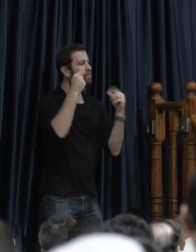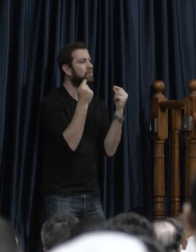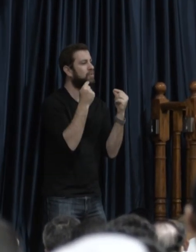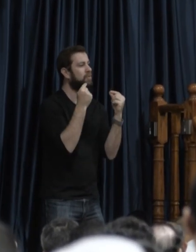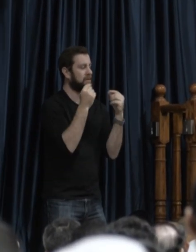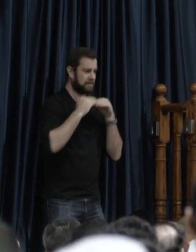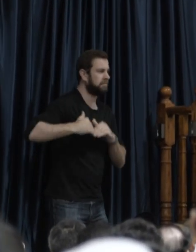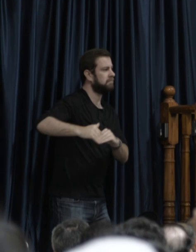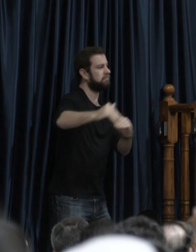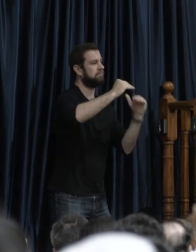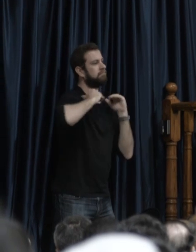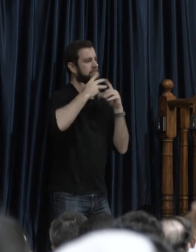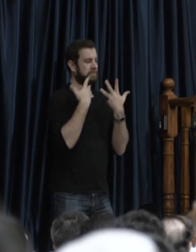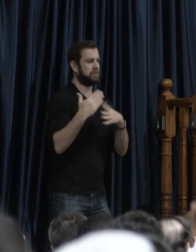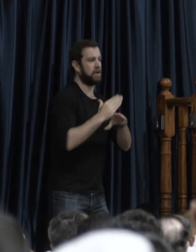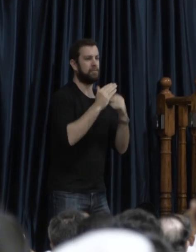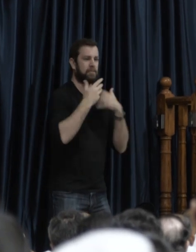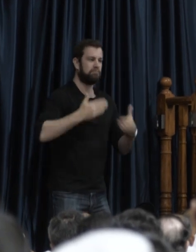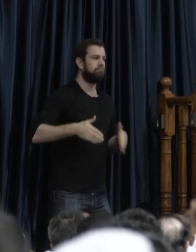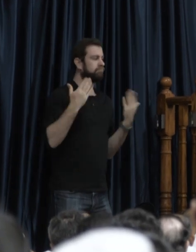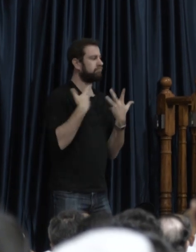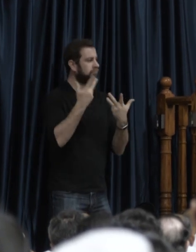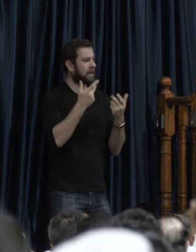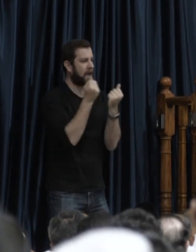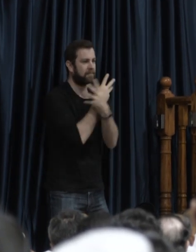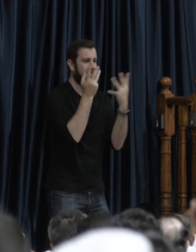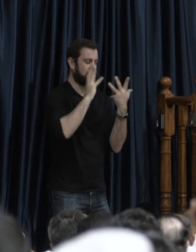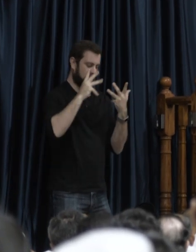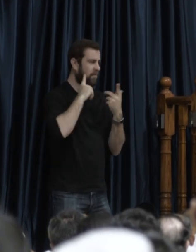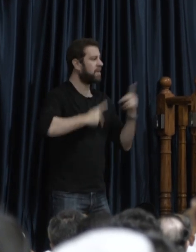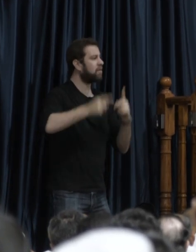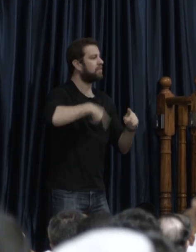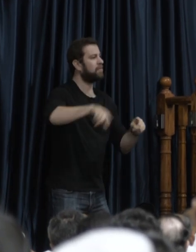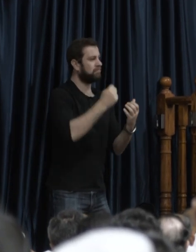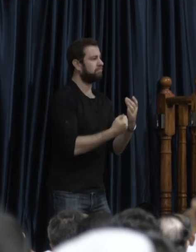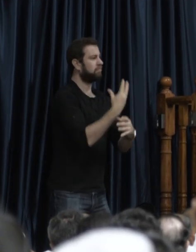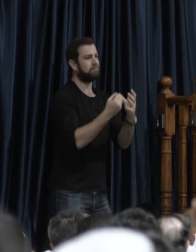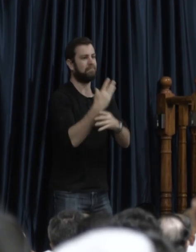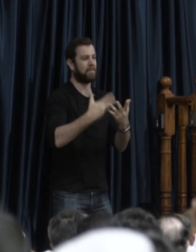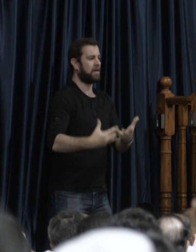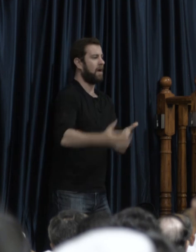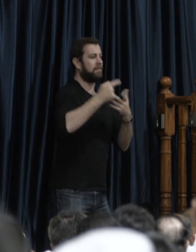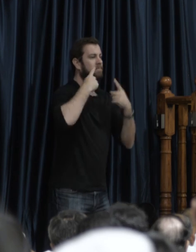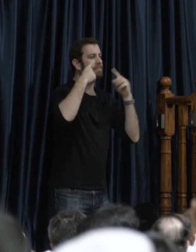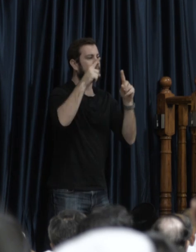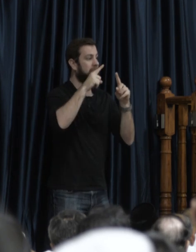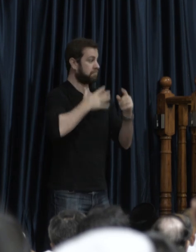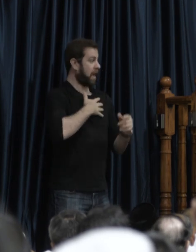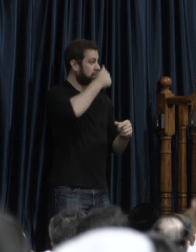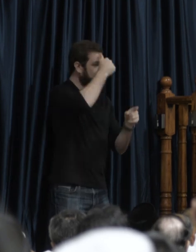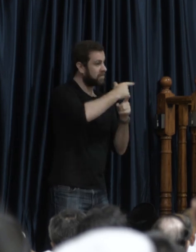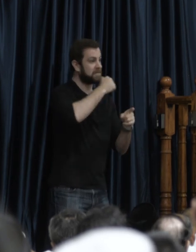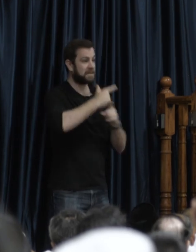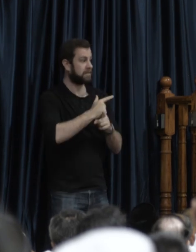share in the joy, happiness, and prosperity of others. When my brother or my sister